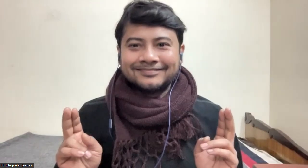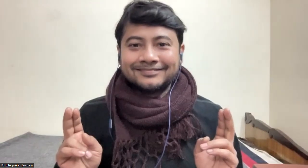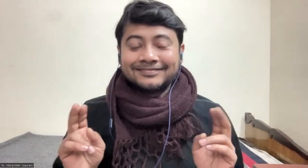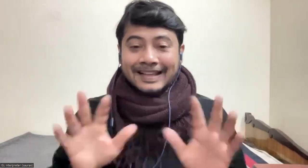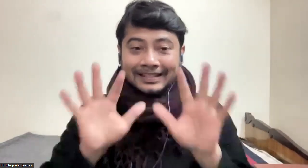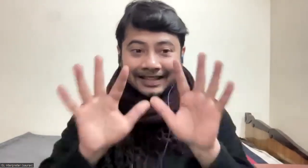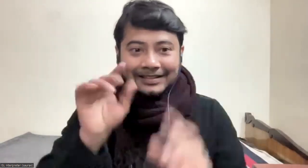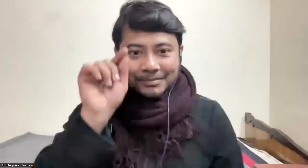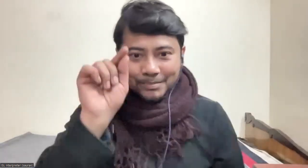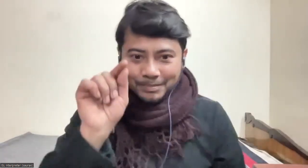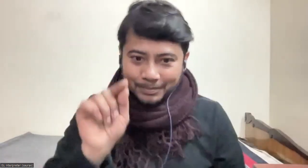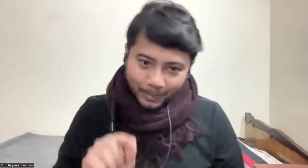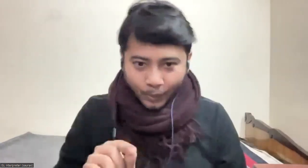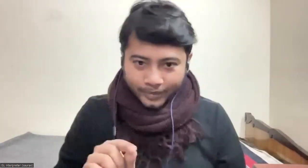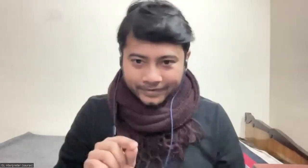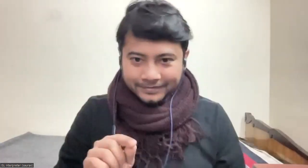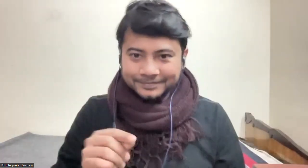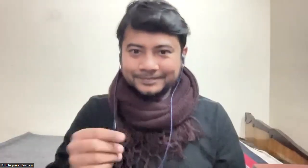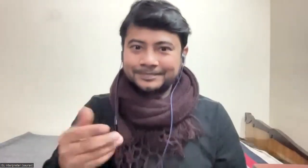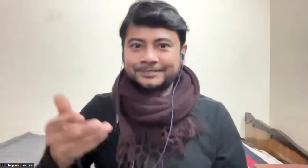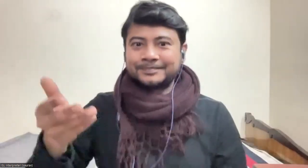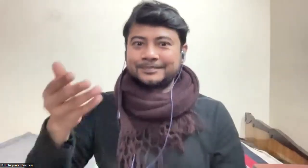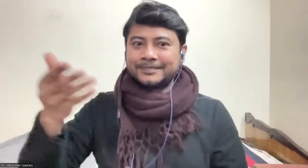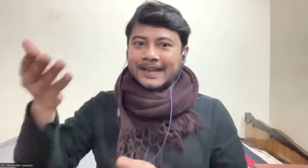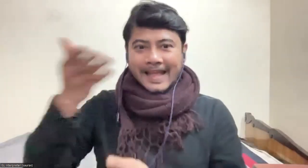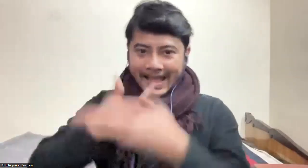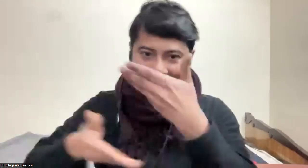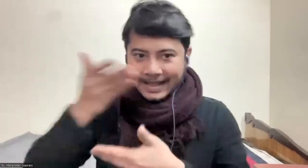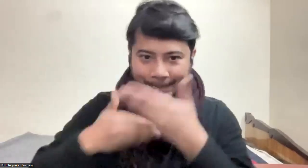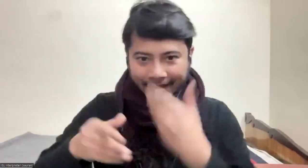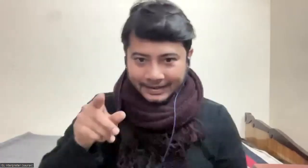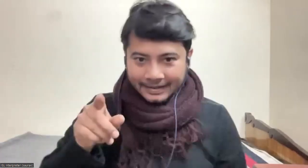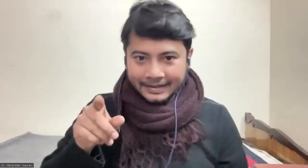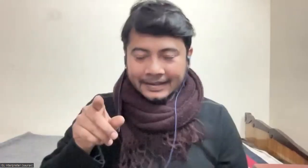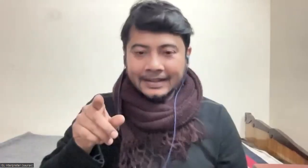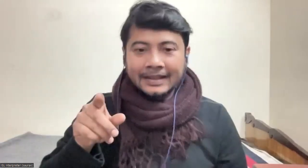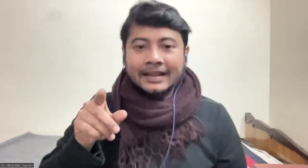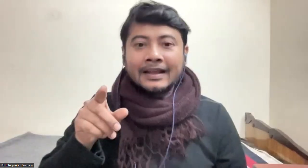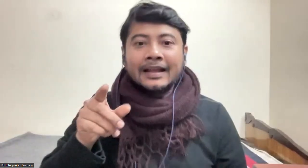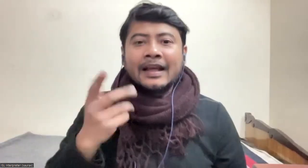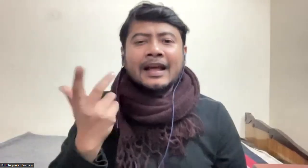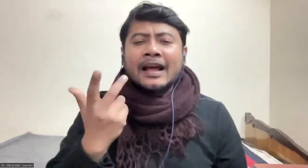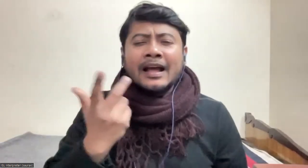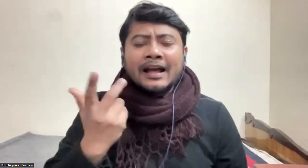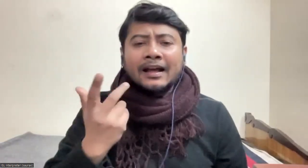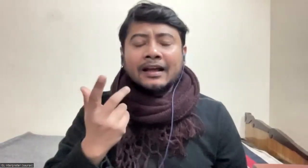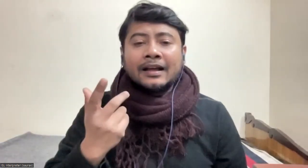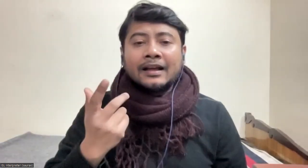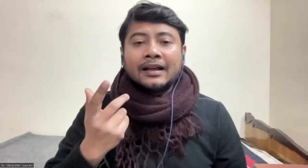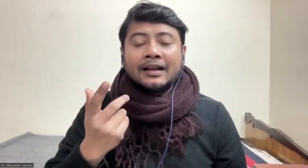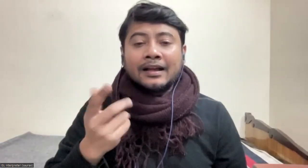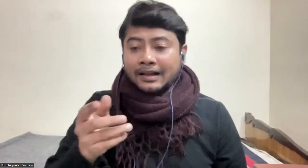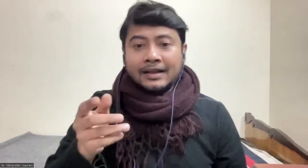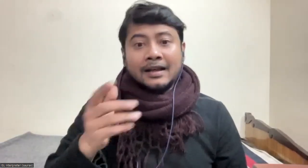100% faith that yes, uh, by chanting, I will get love for